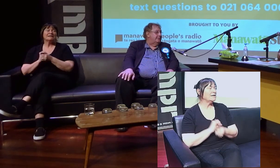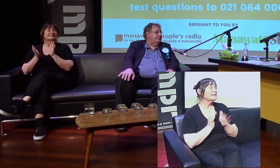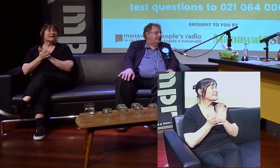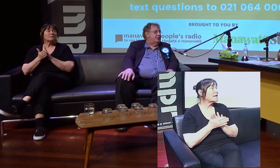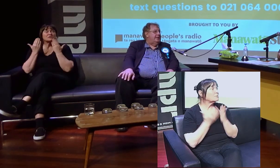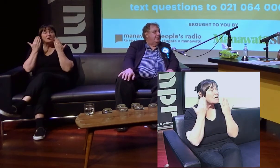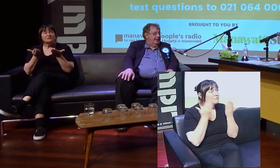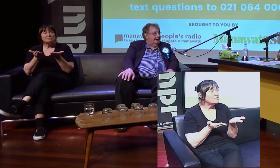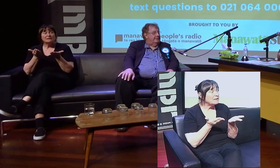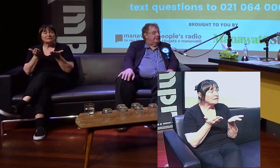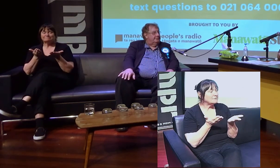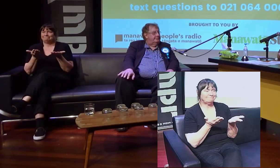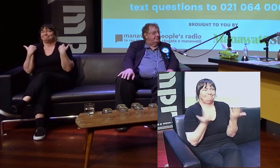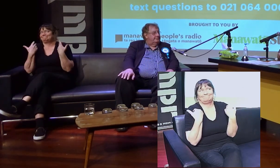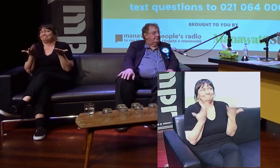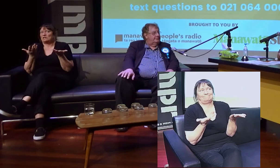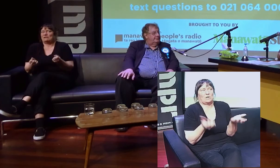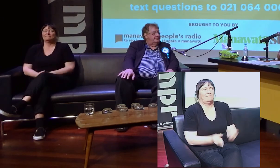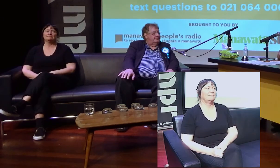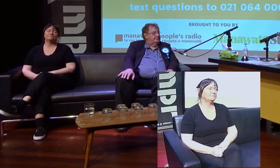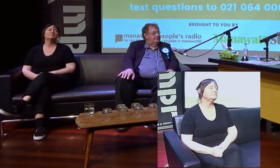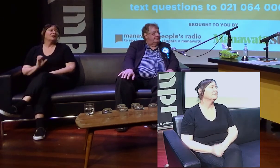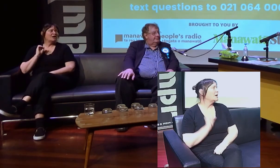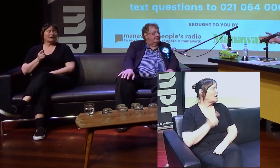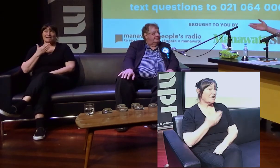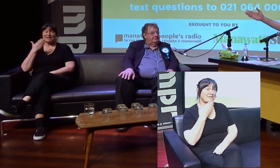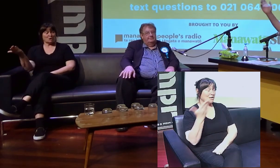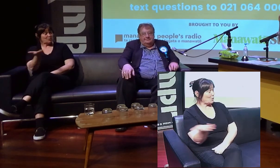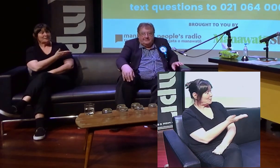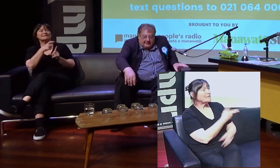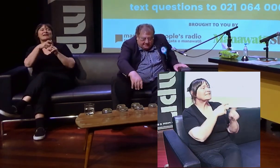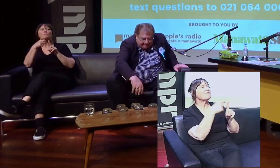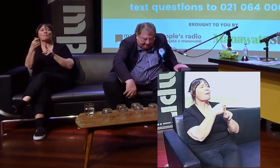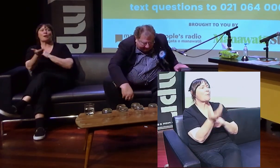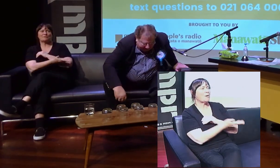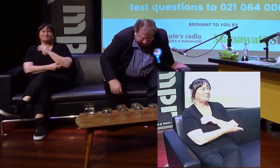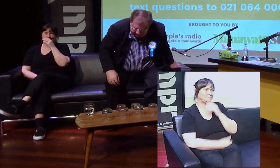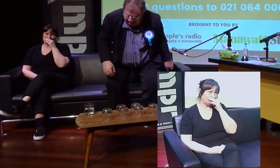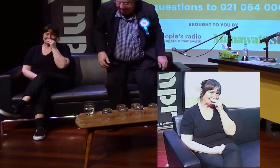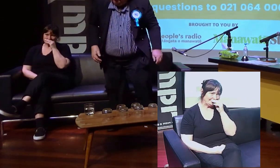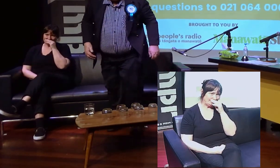respect it muchly, I don't do it. Marvellous. Ladies and gentlemen, David Poppelwell.